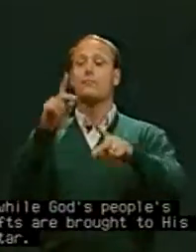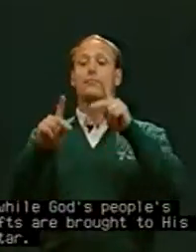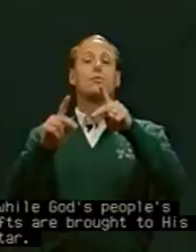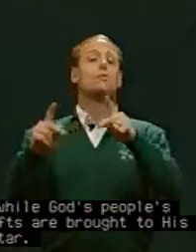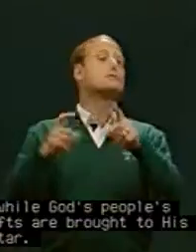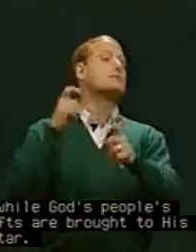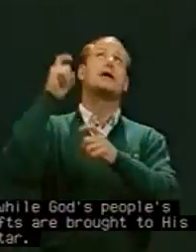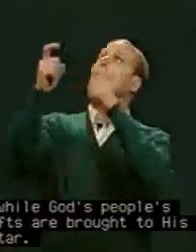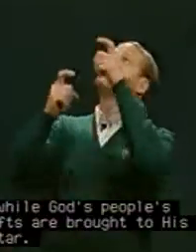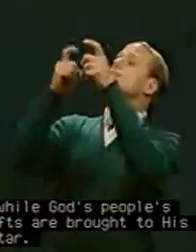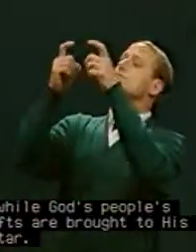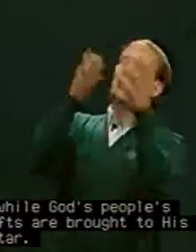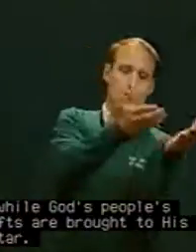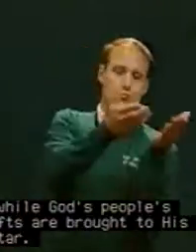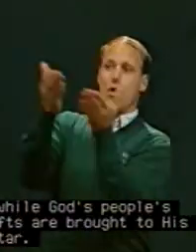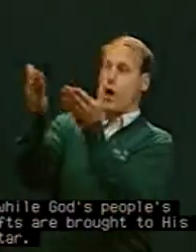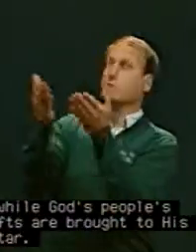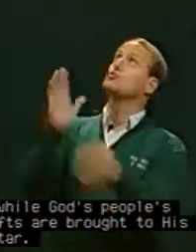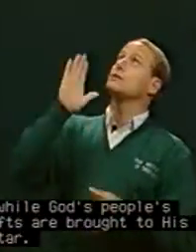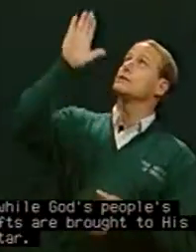While God's people's gifts are brought to his altar.